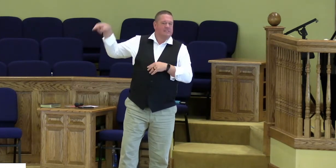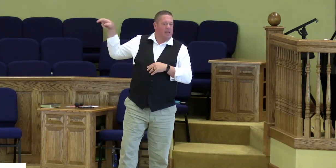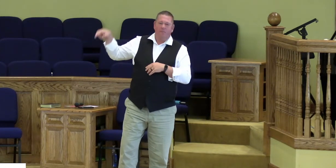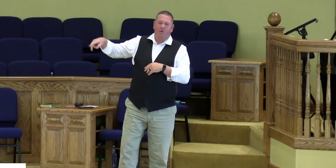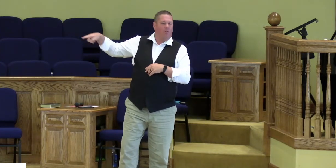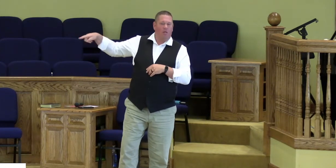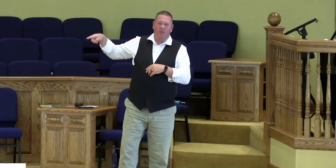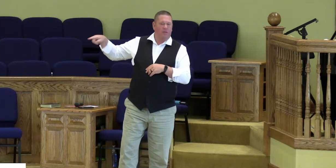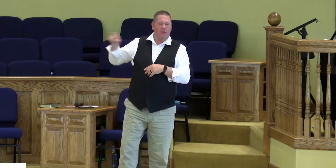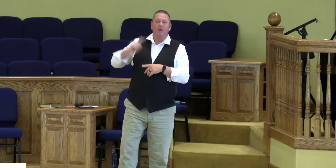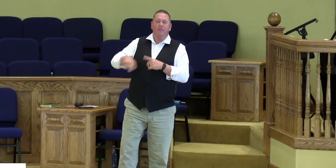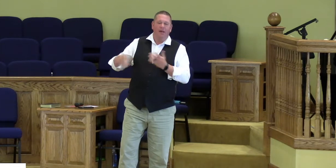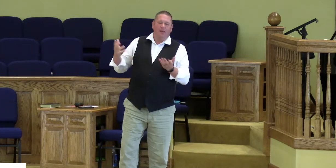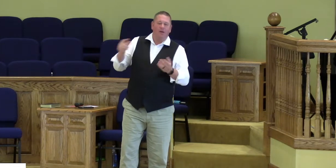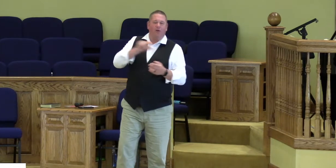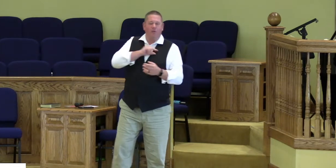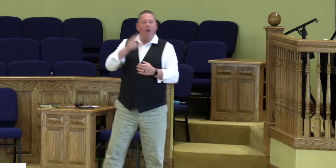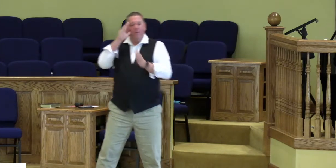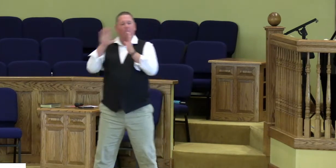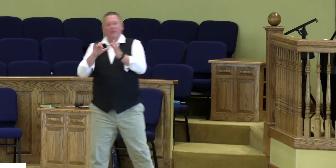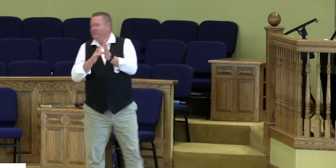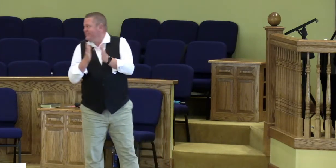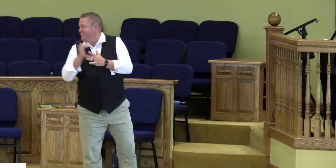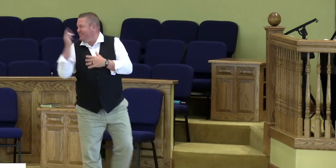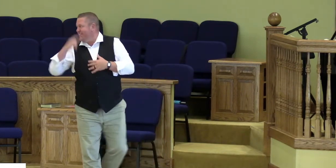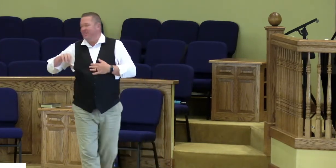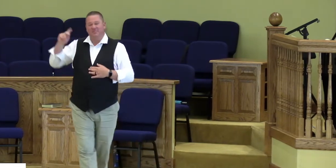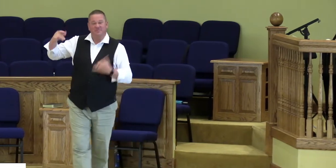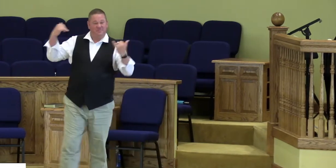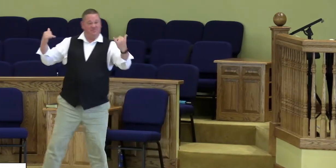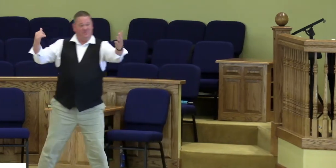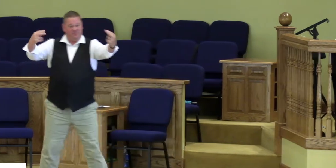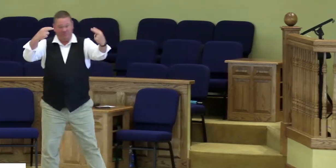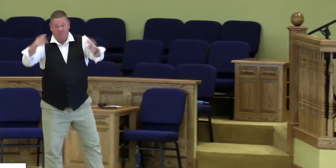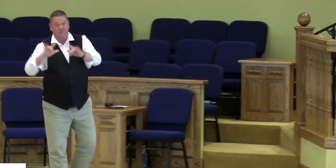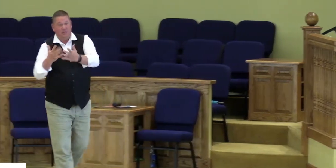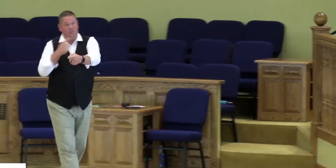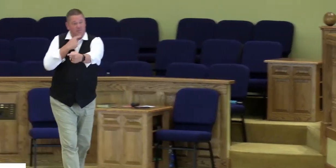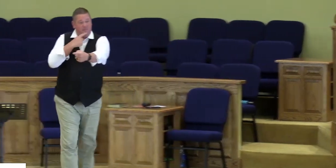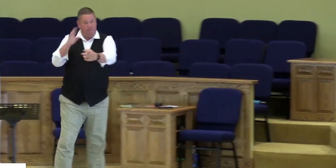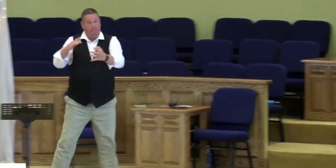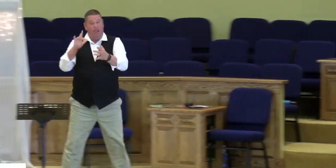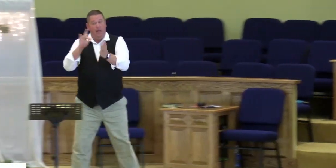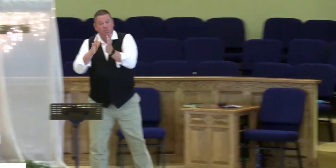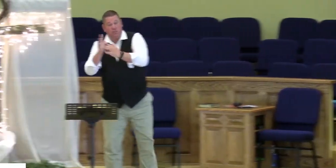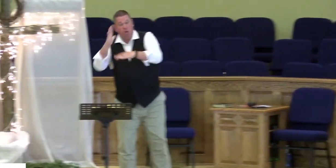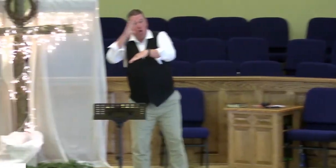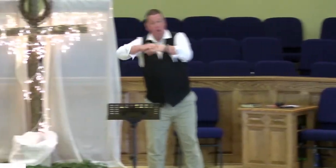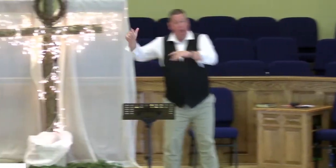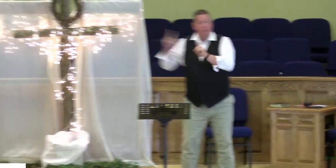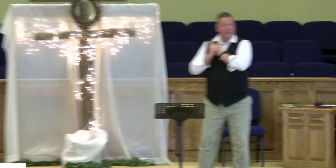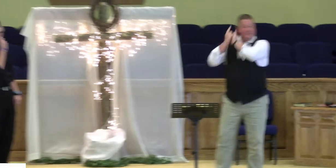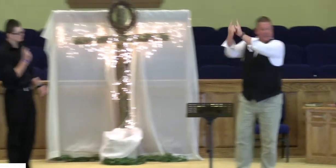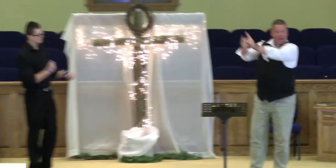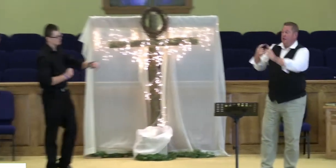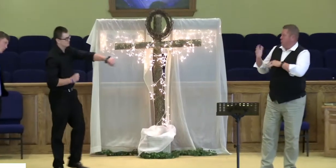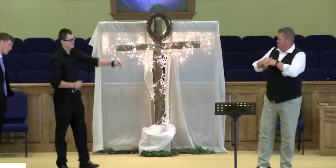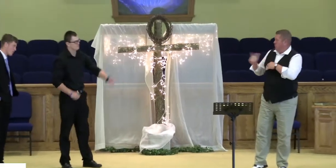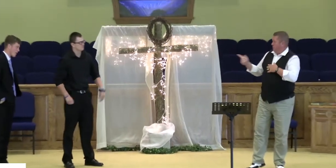fall on the steps though. Jesus won't fall, but Grant's still gonna act like Jesus right now, okay? So the Bible says that Jesus calls this man